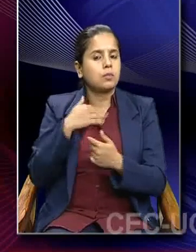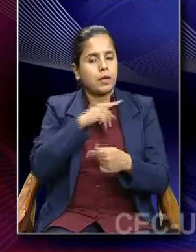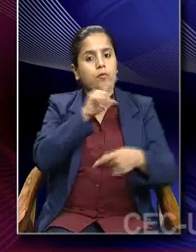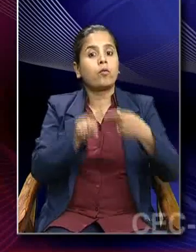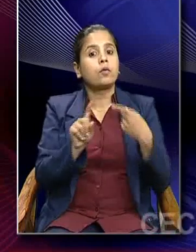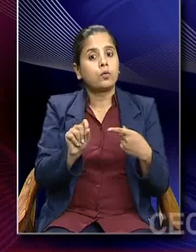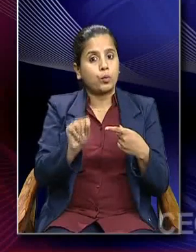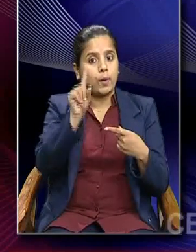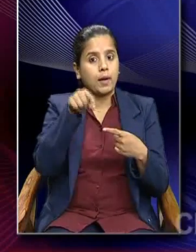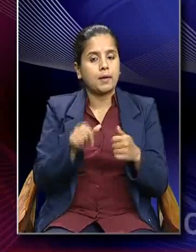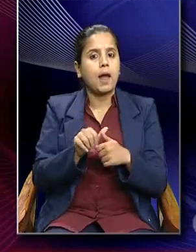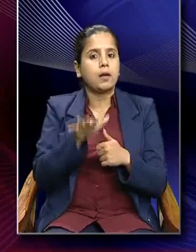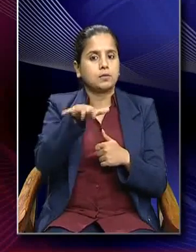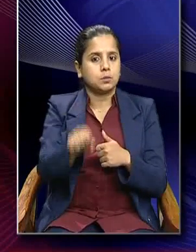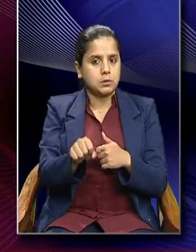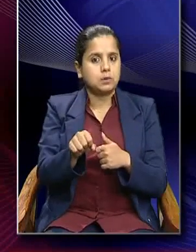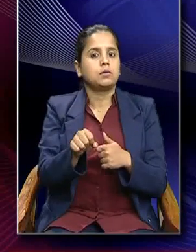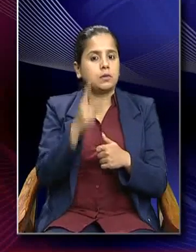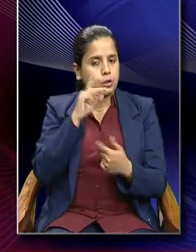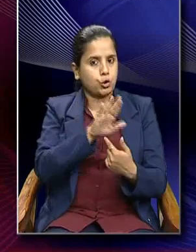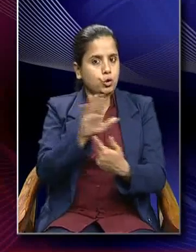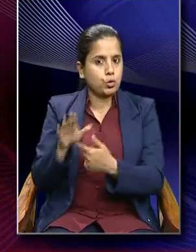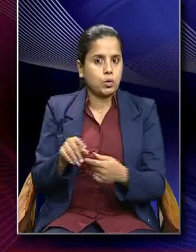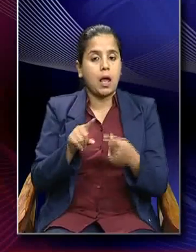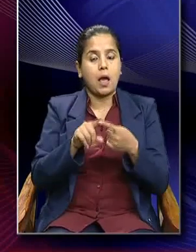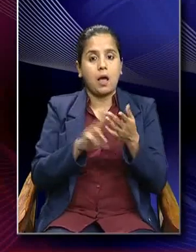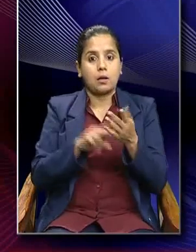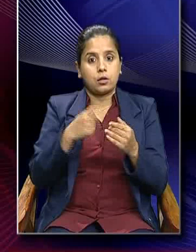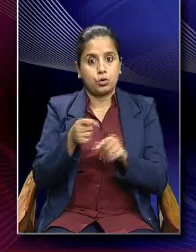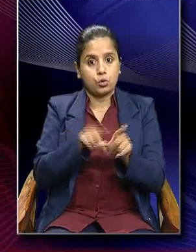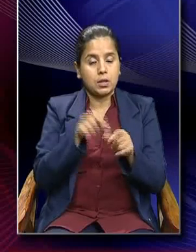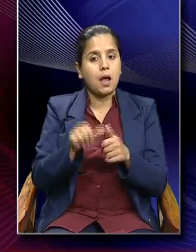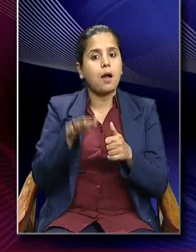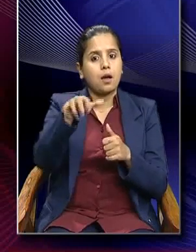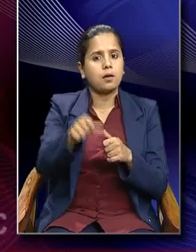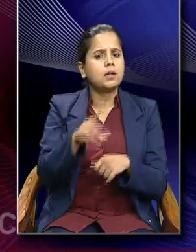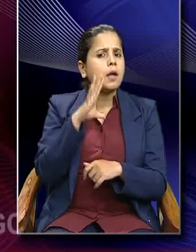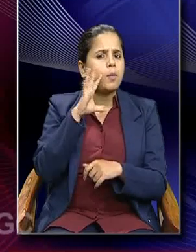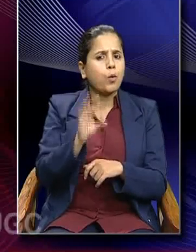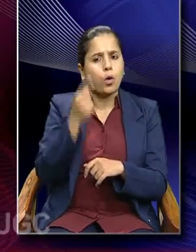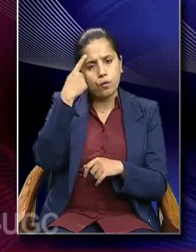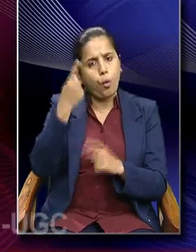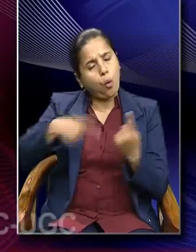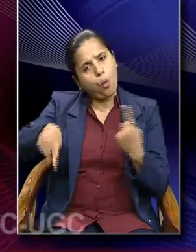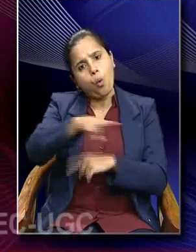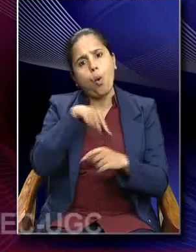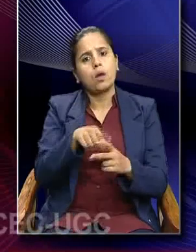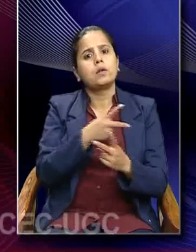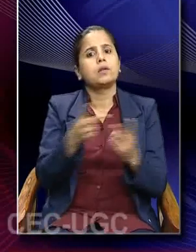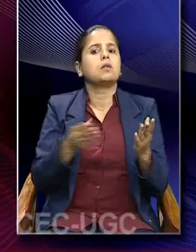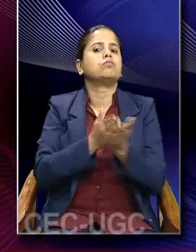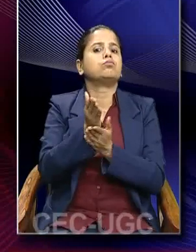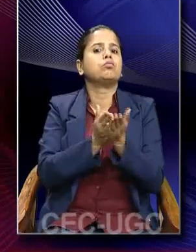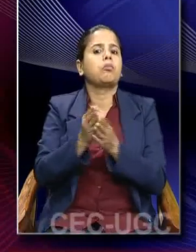first the accessibility dimension. Energy access is important and critical for all purpose and all